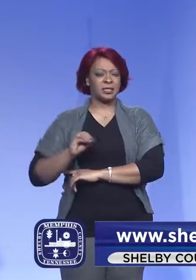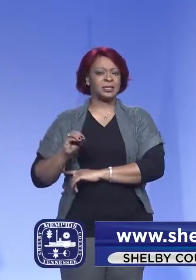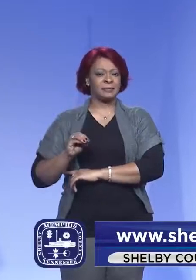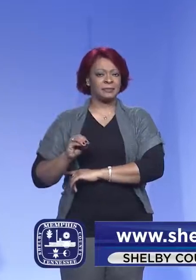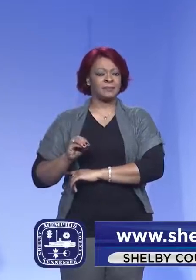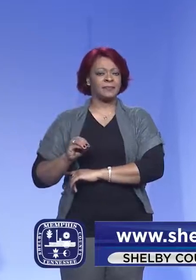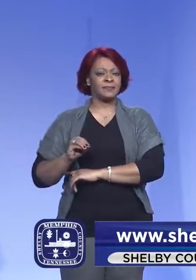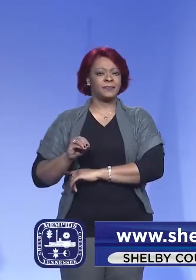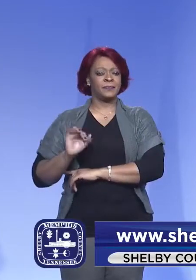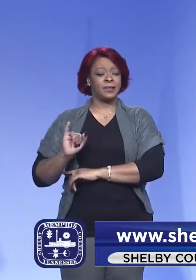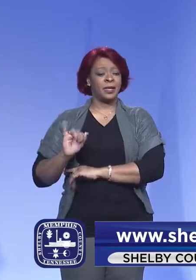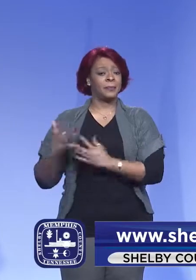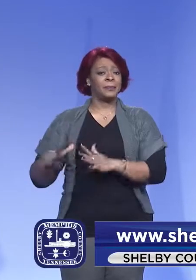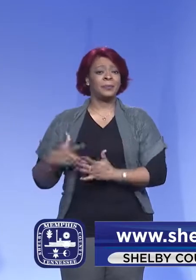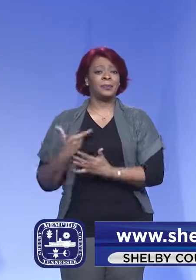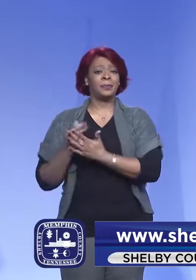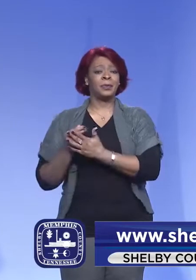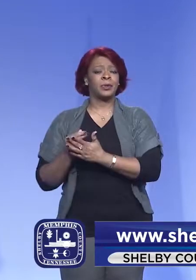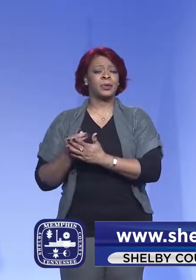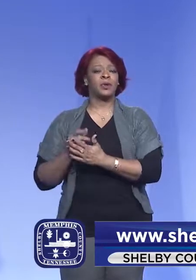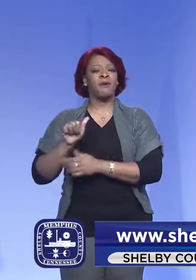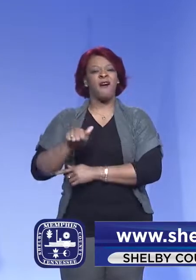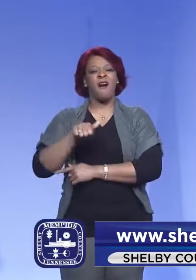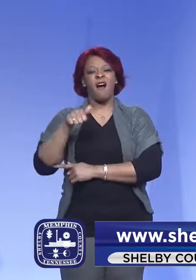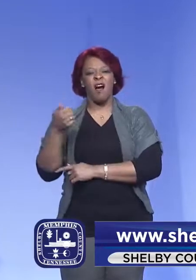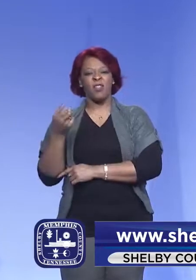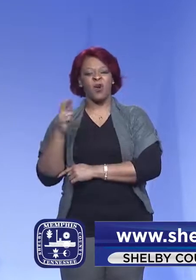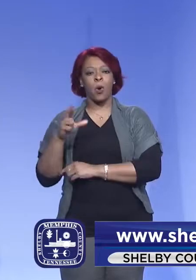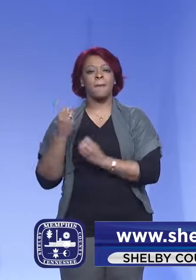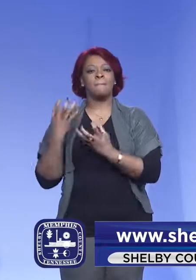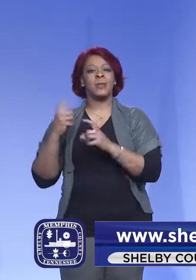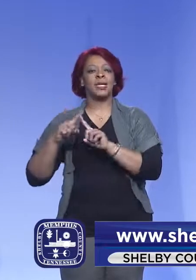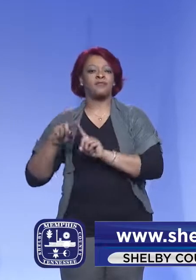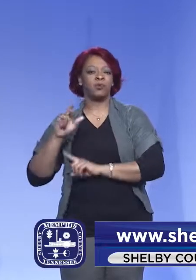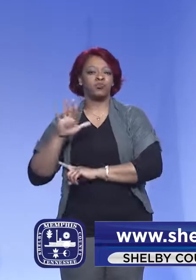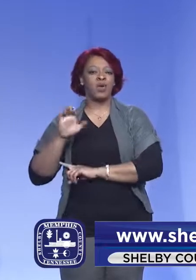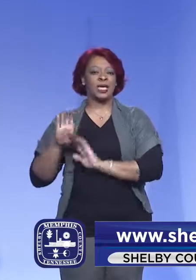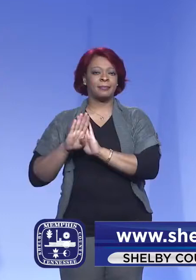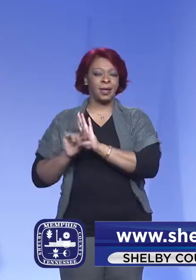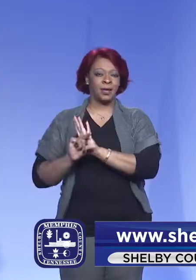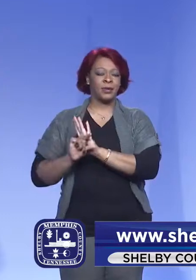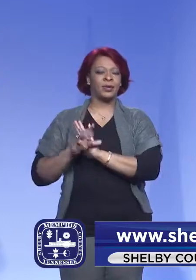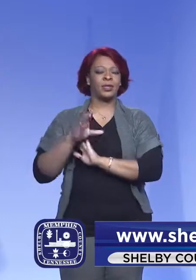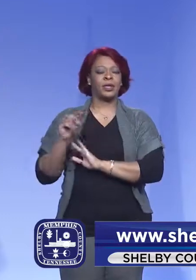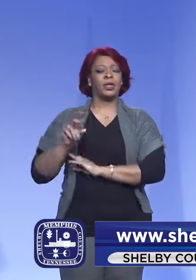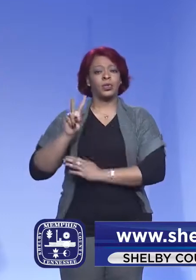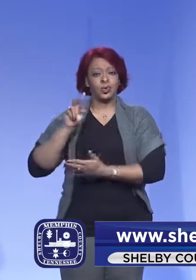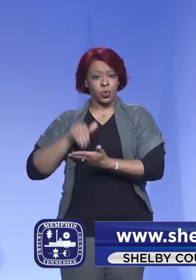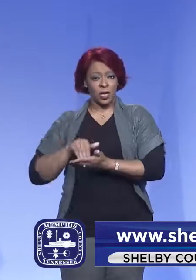16.7%, was given to other multiracial, and